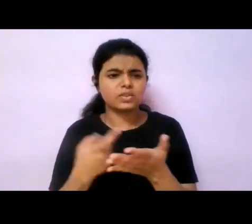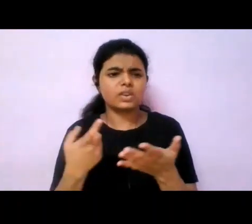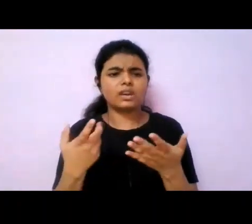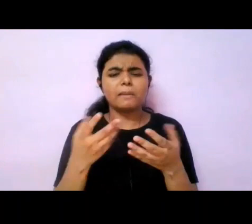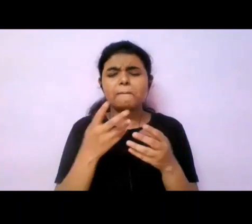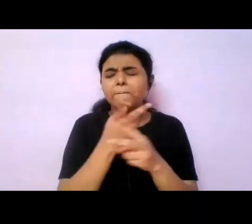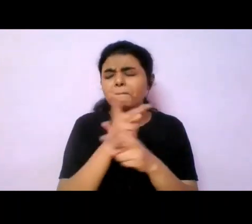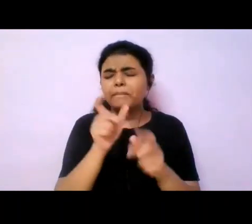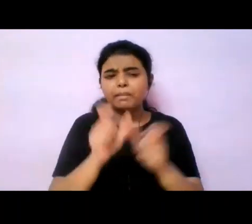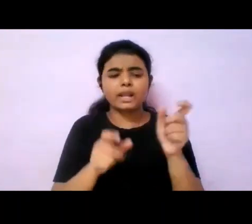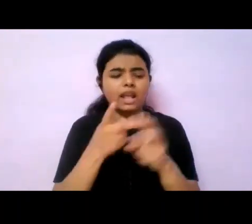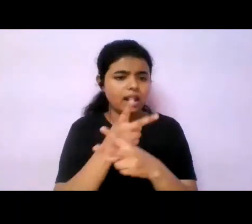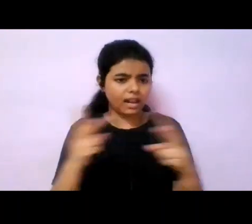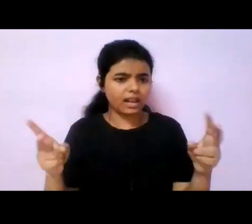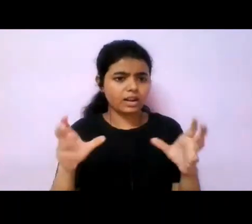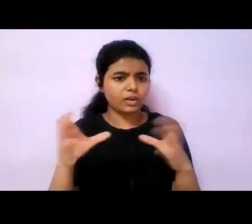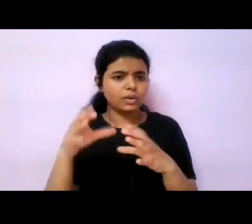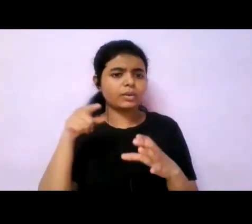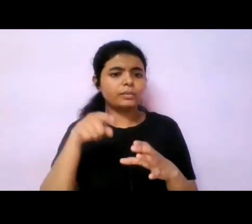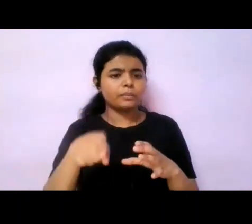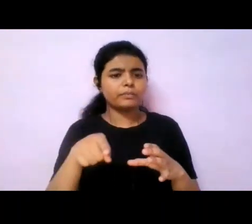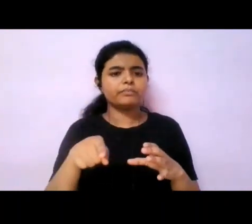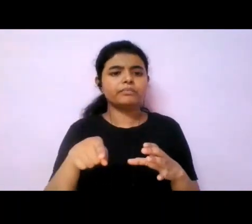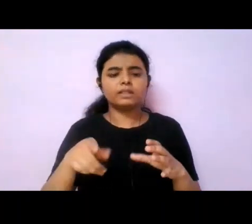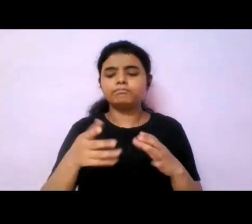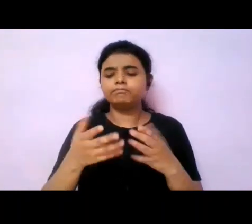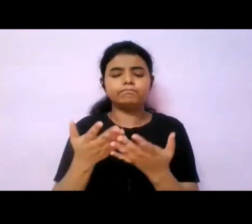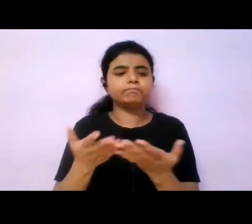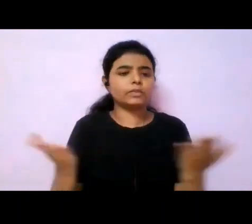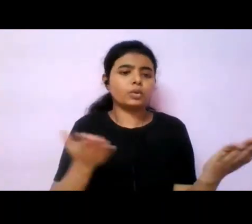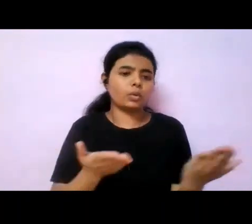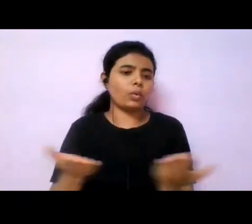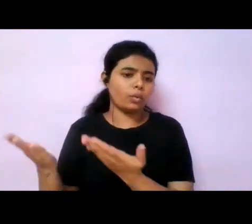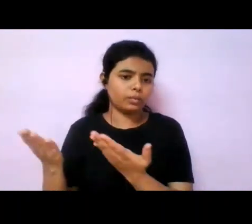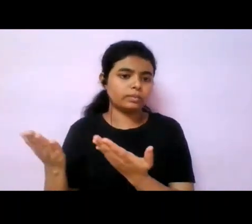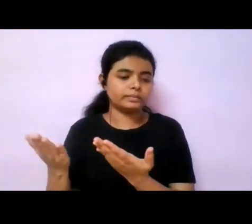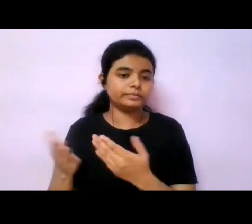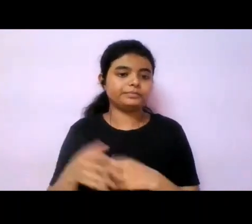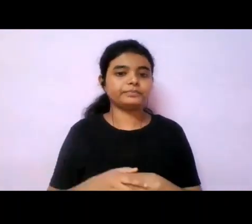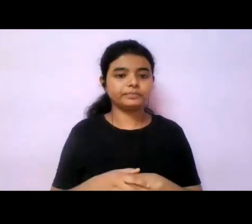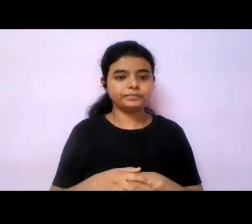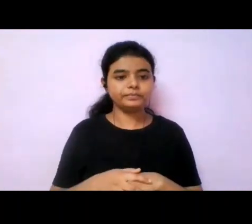through the front door, and we make our way to the group meeting.